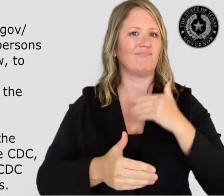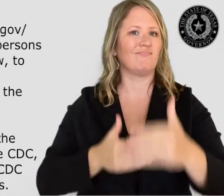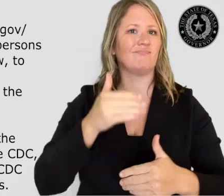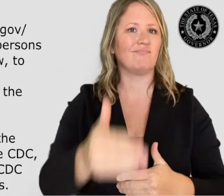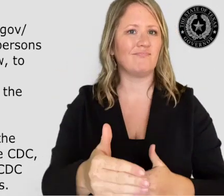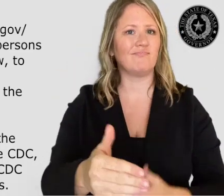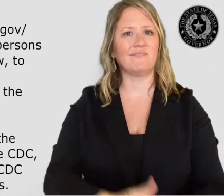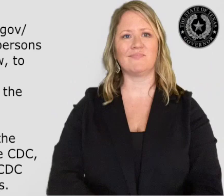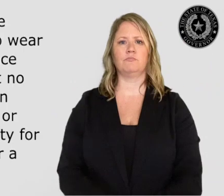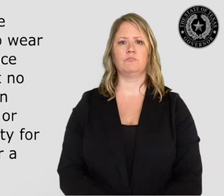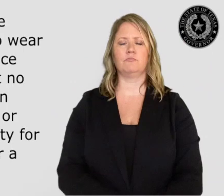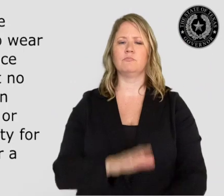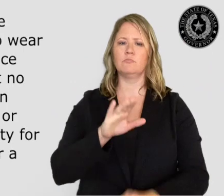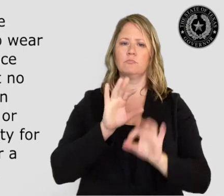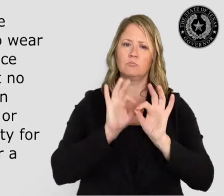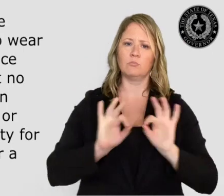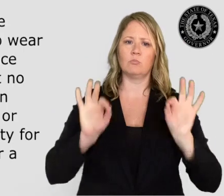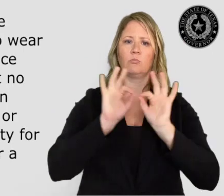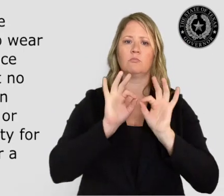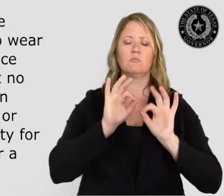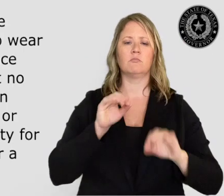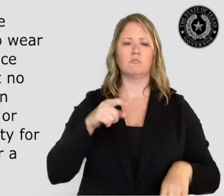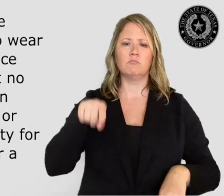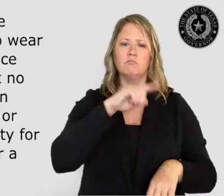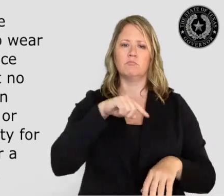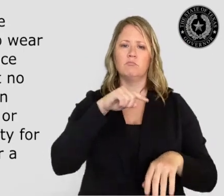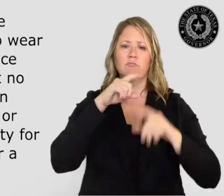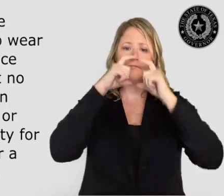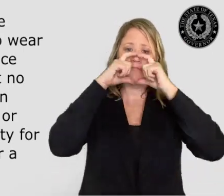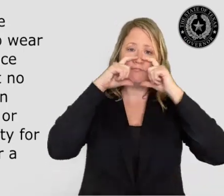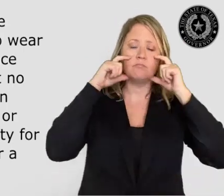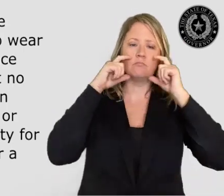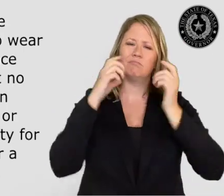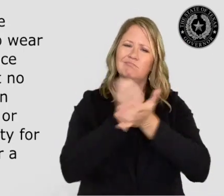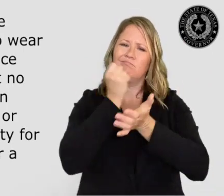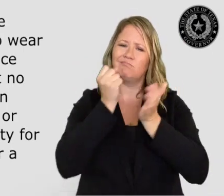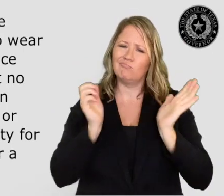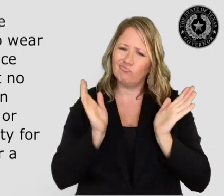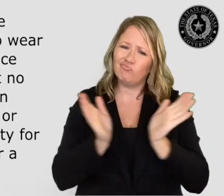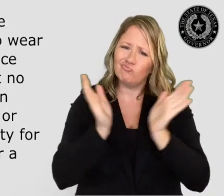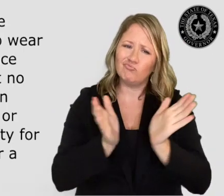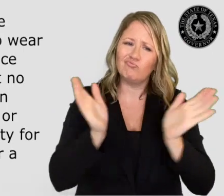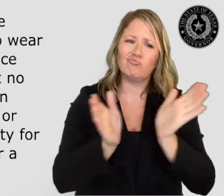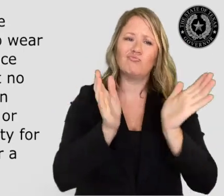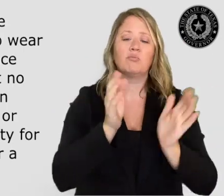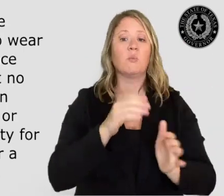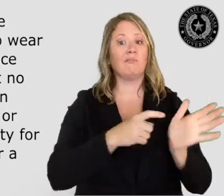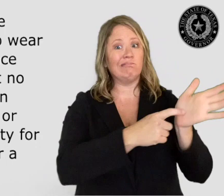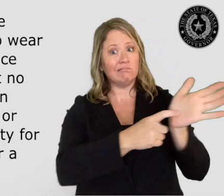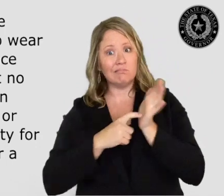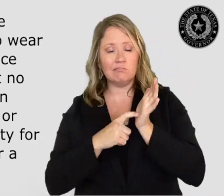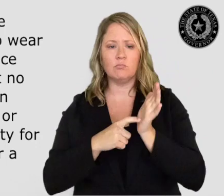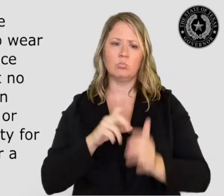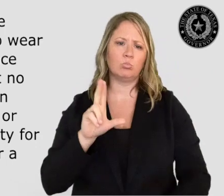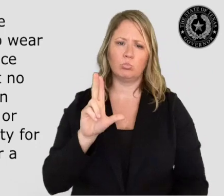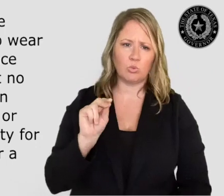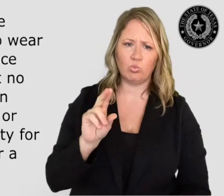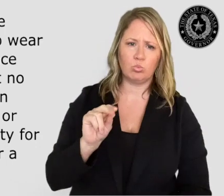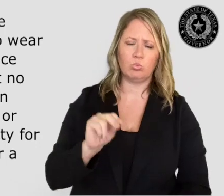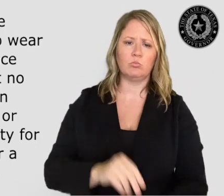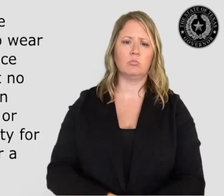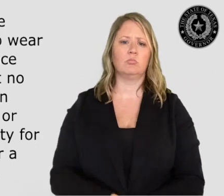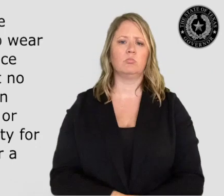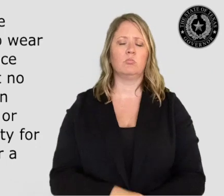as other CDC recommendations. Individuals are encouraged to wear appropriate face coverings, but no jurisdiction can impose a civil or